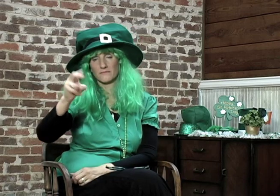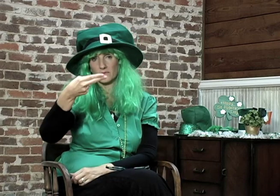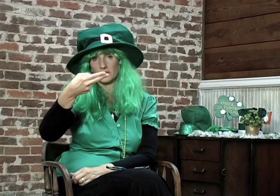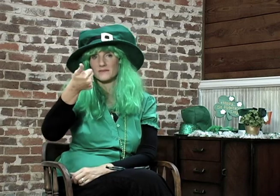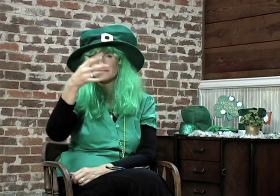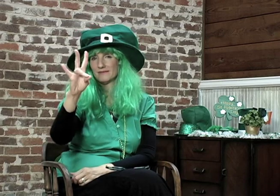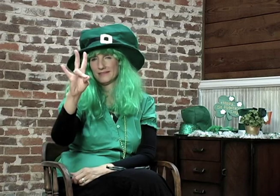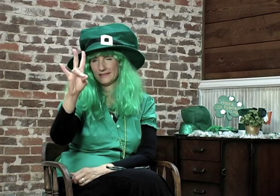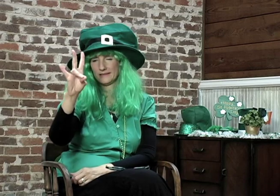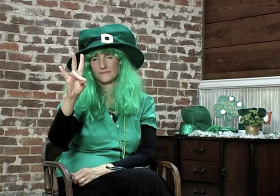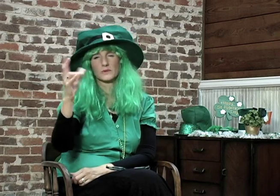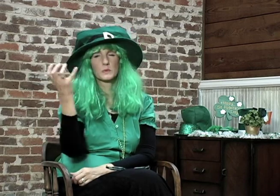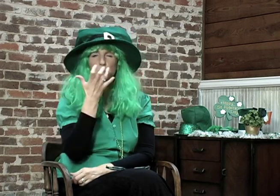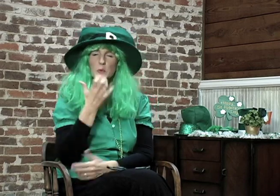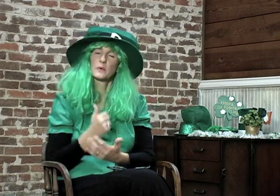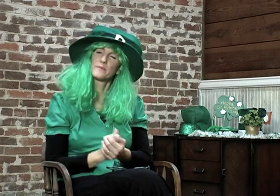March 17th.